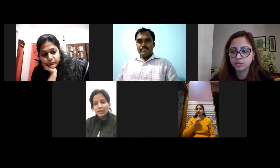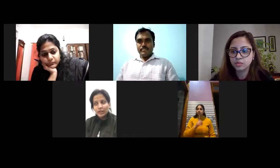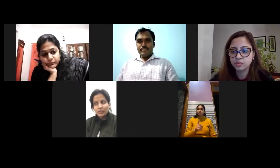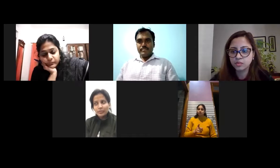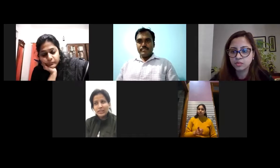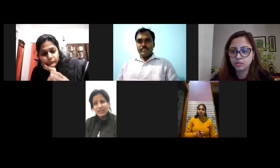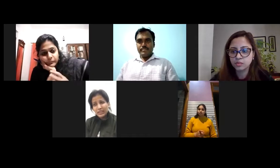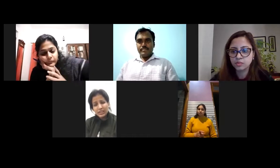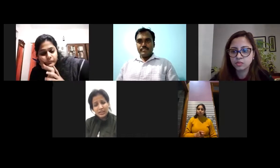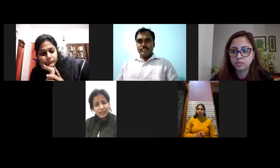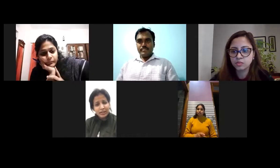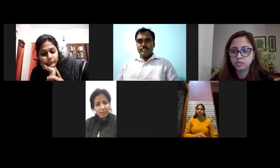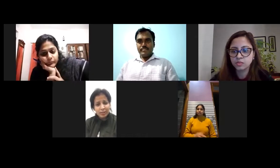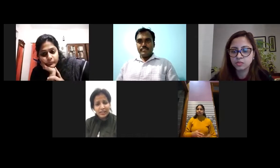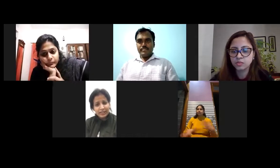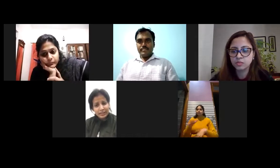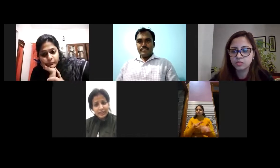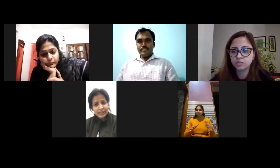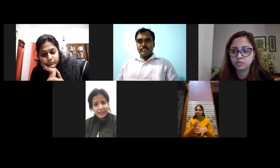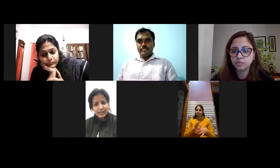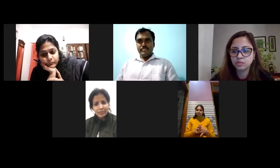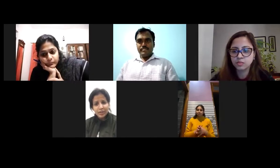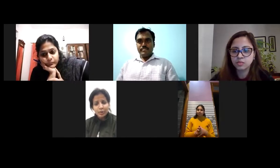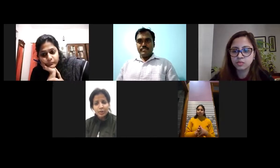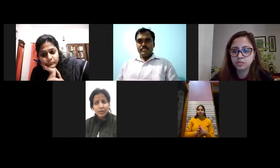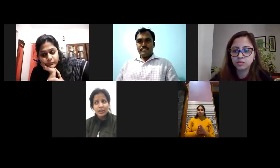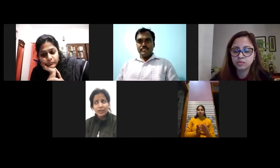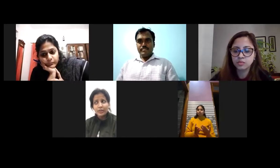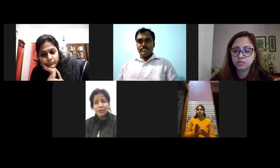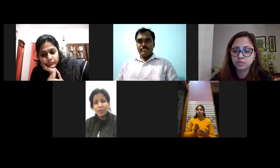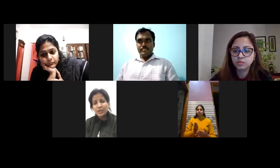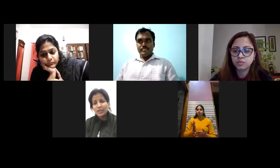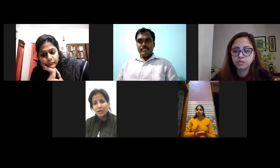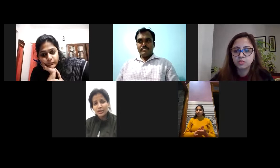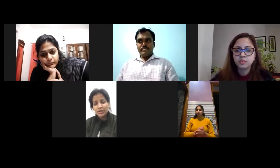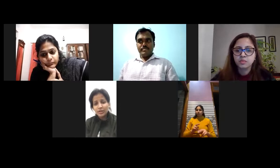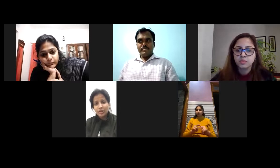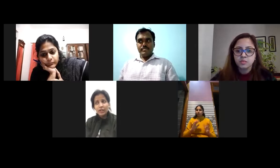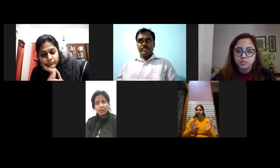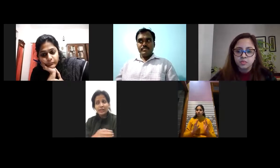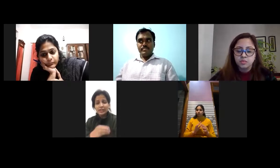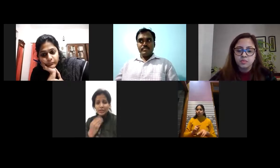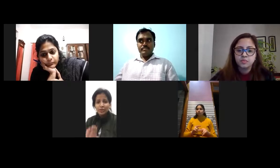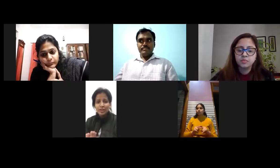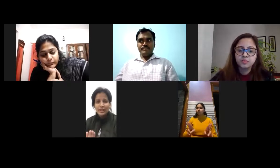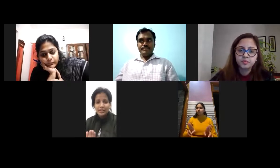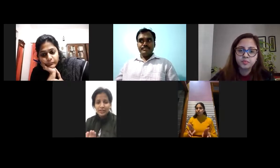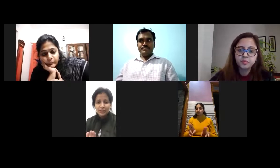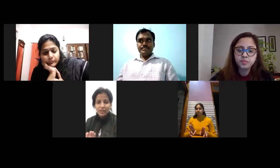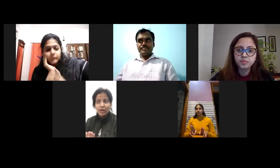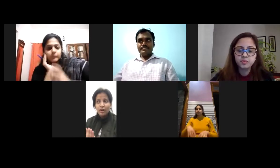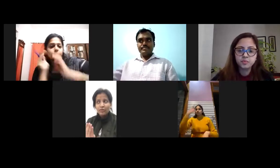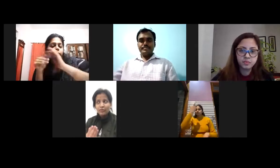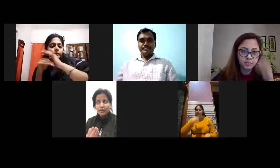so disgusted or maybe disalienated from the whole human construct, human